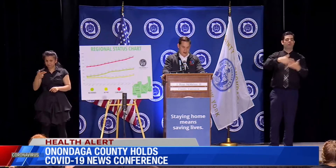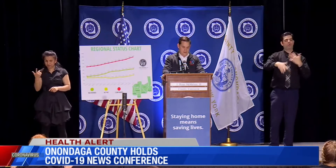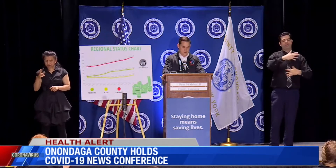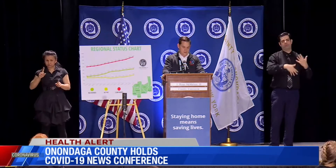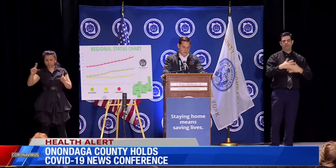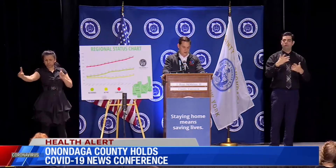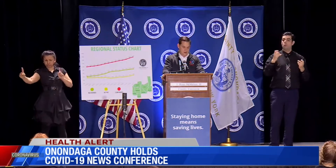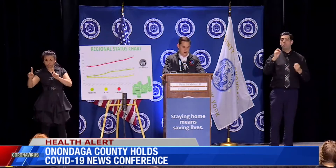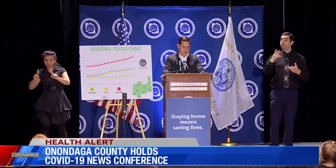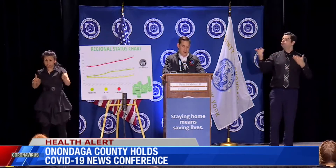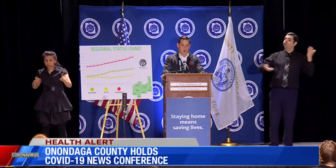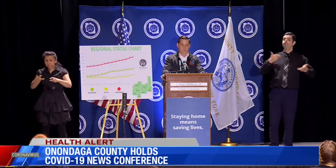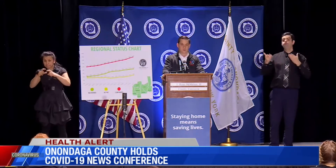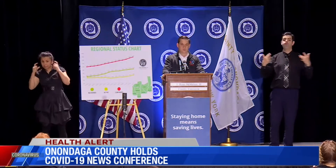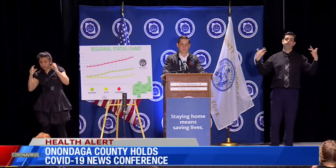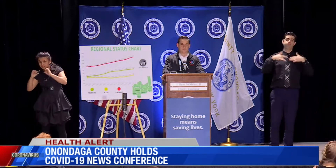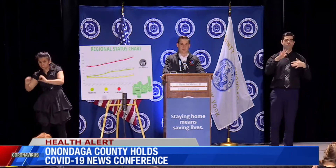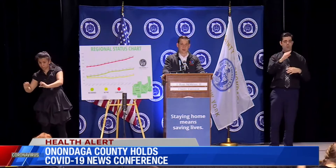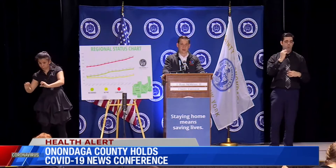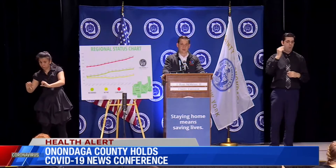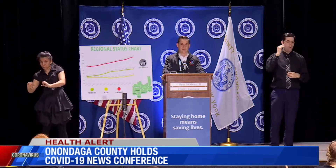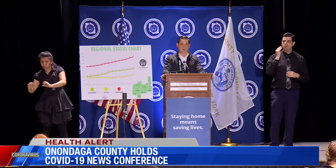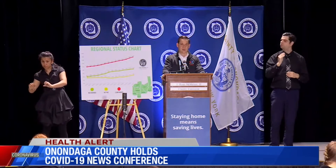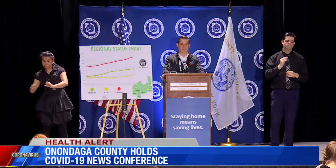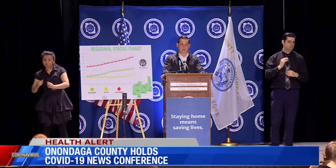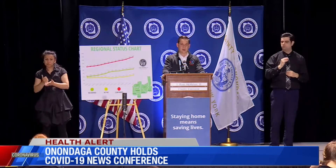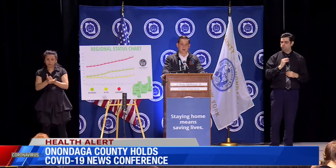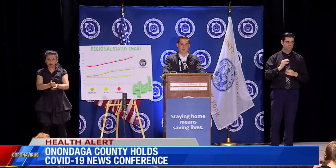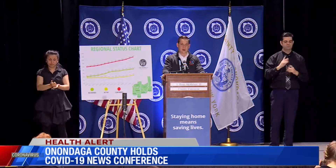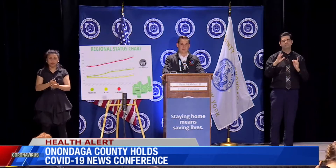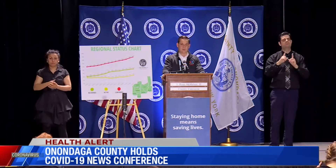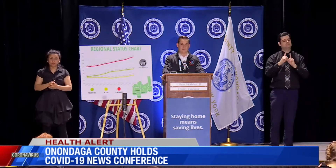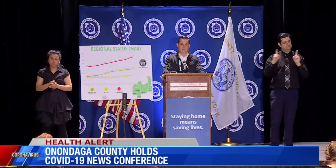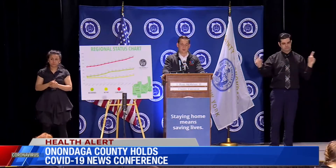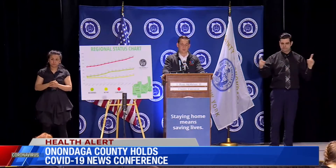Wearing a mask helps, and certainly,